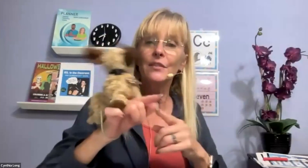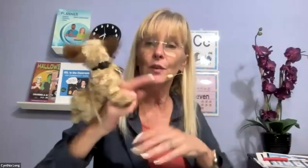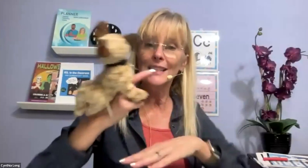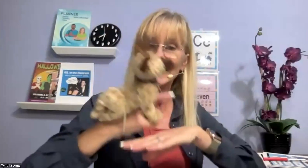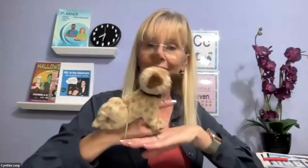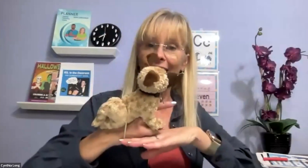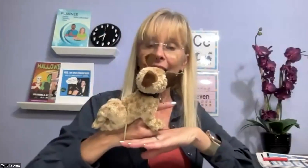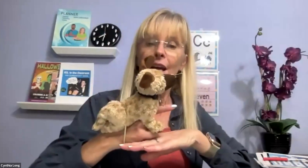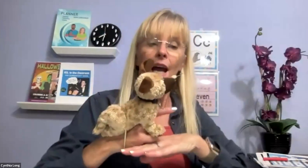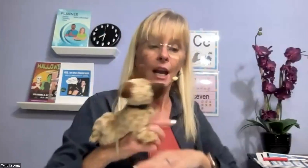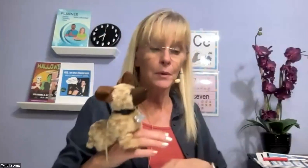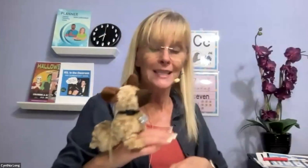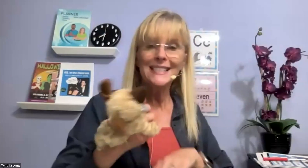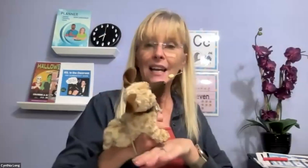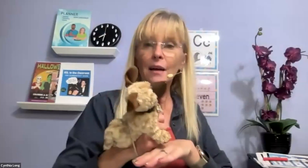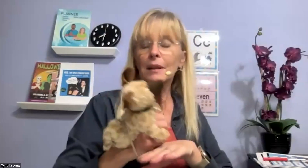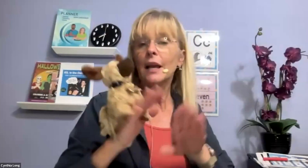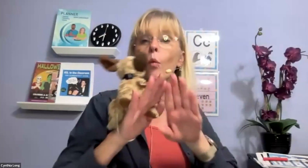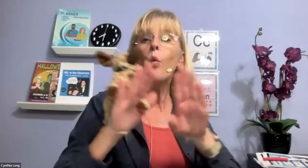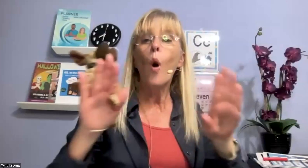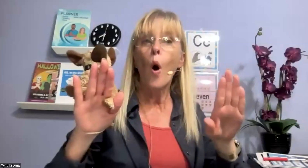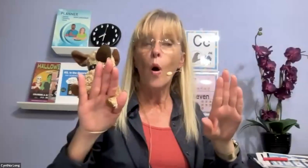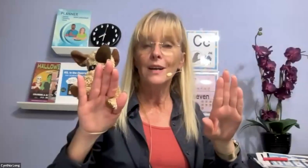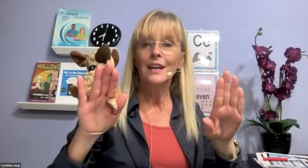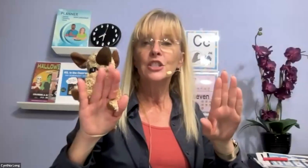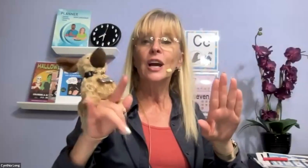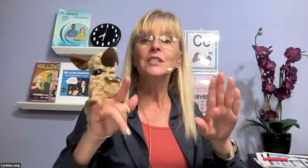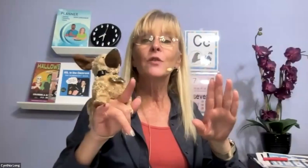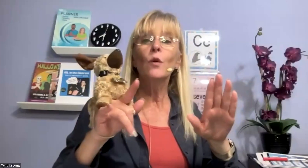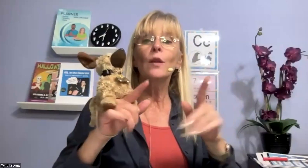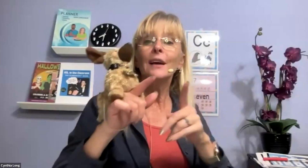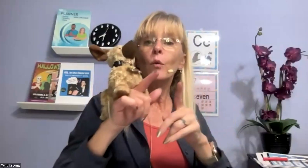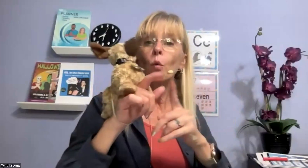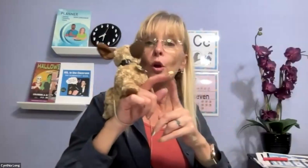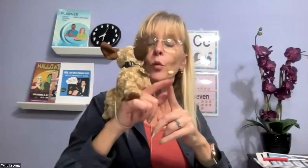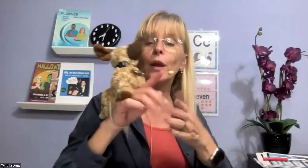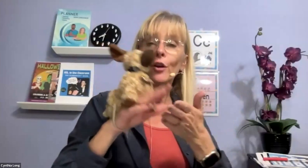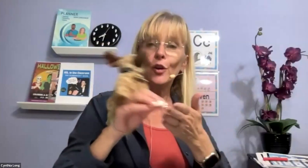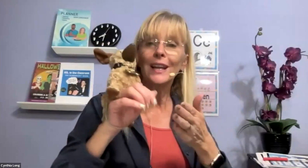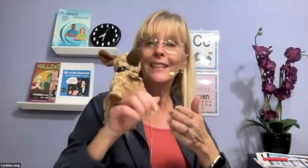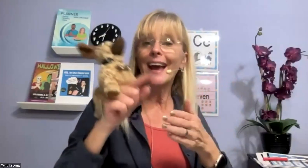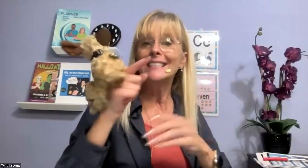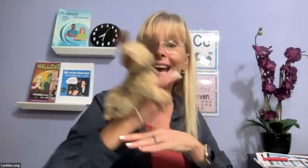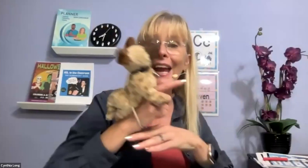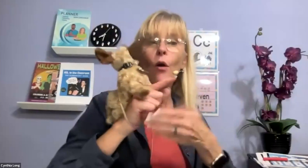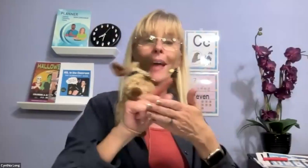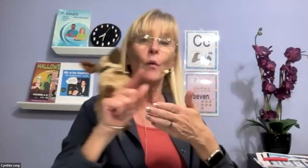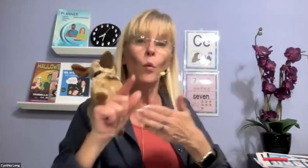for the day, and I'm going to set up like a wall just for the word we are learning that day or that